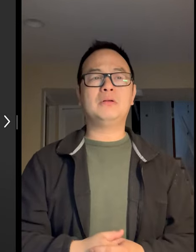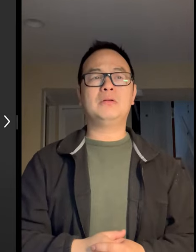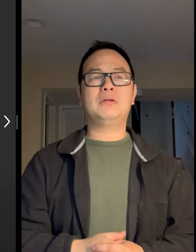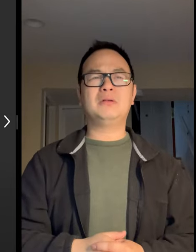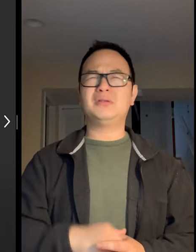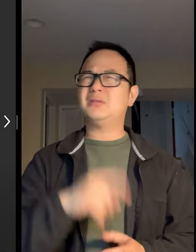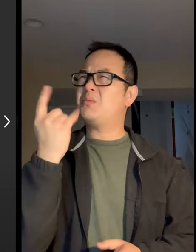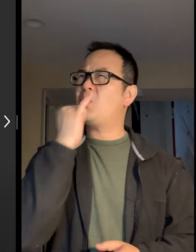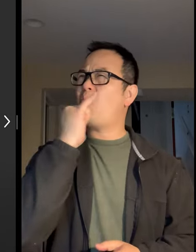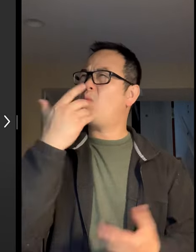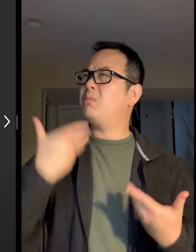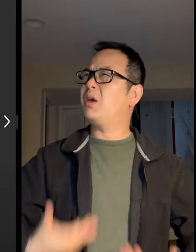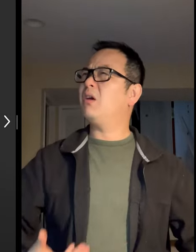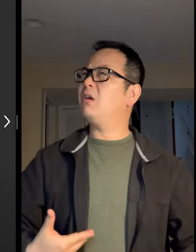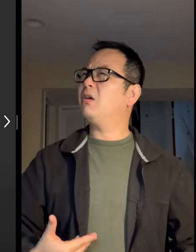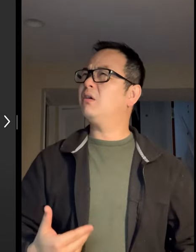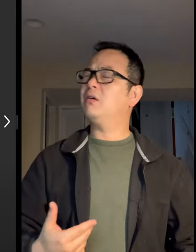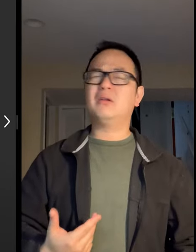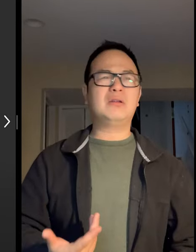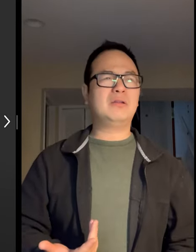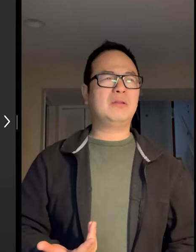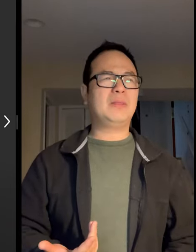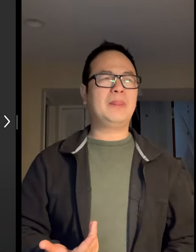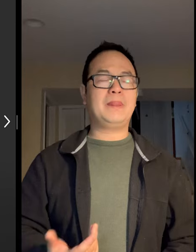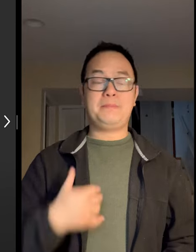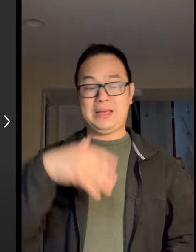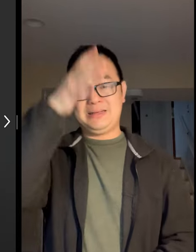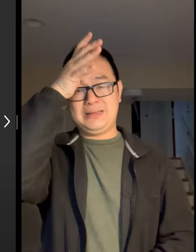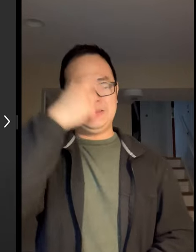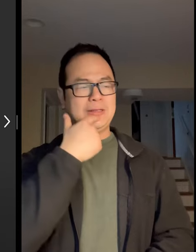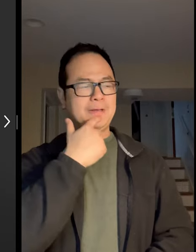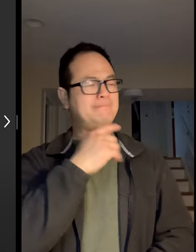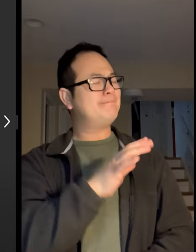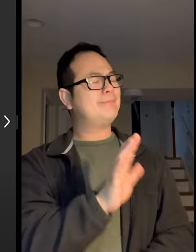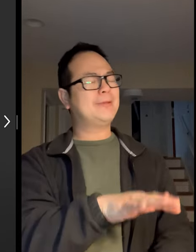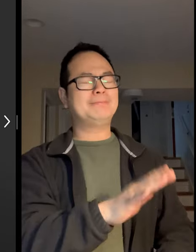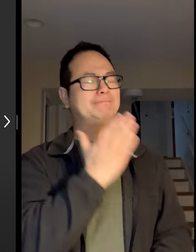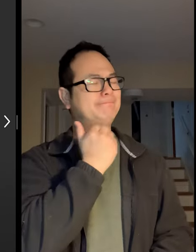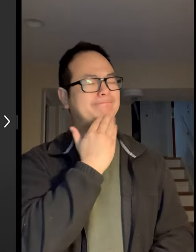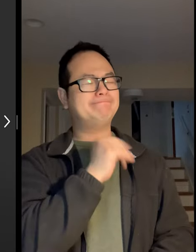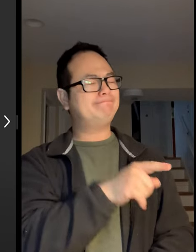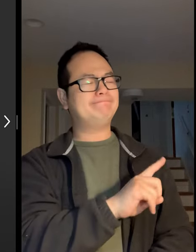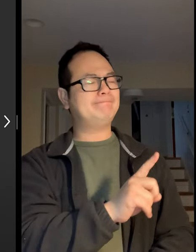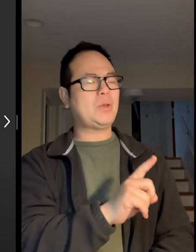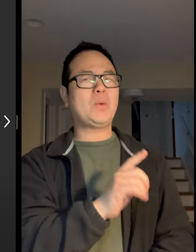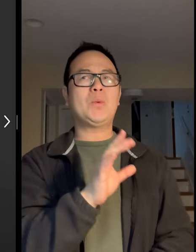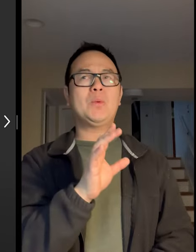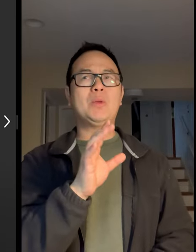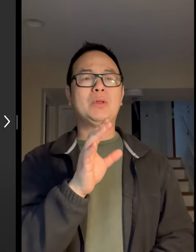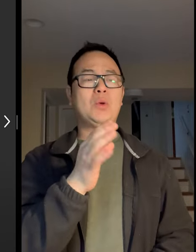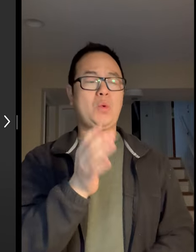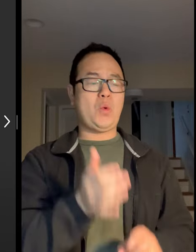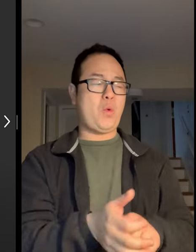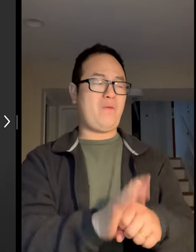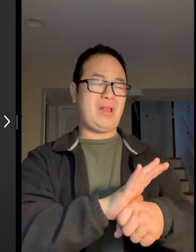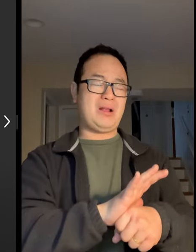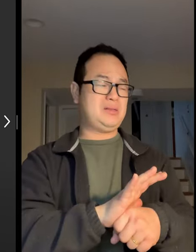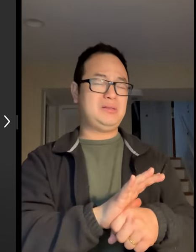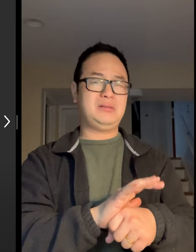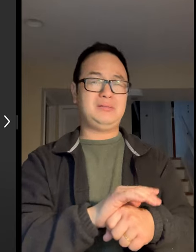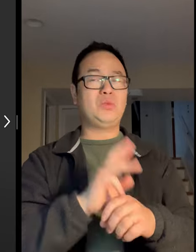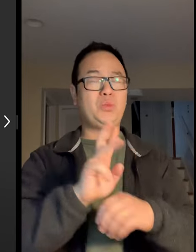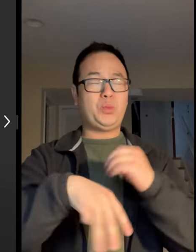asked. My dad said, oh, sweetheart, COVID-19 is spreading all over the world. People are very